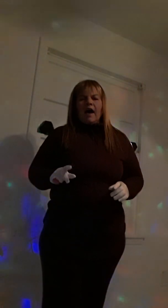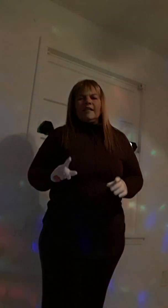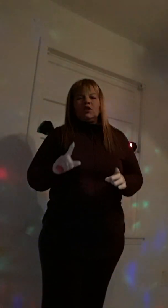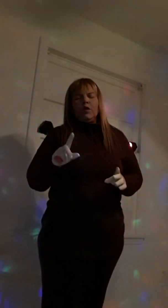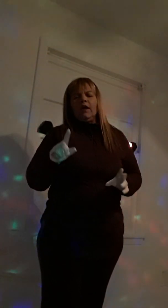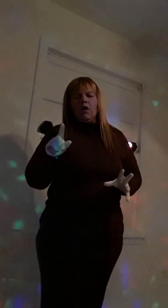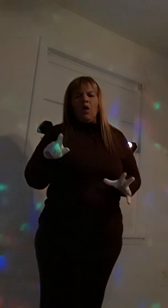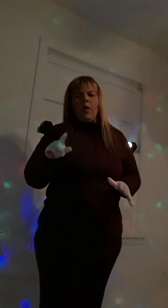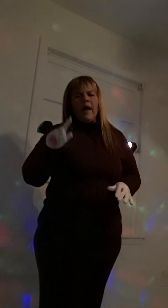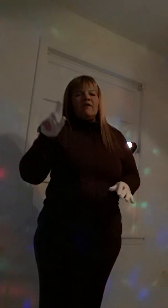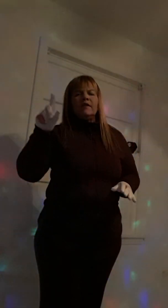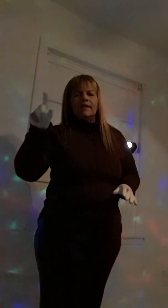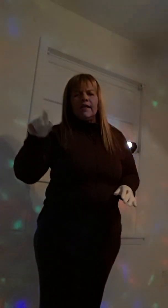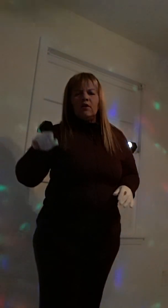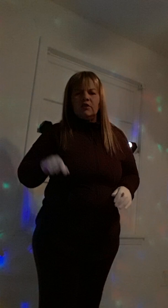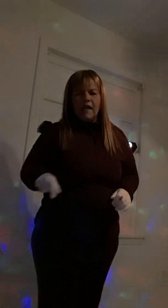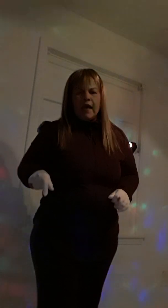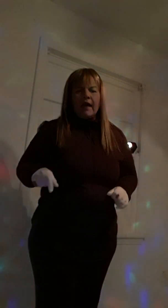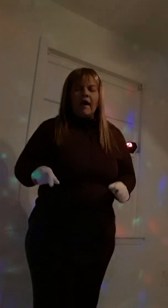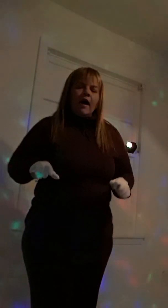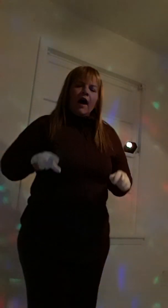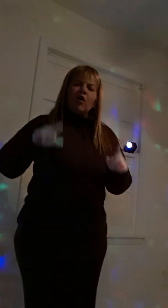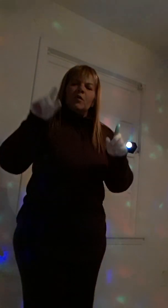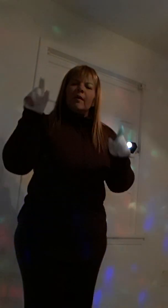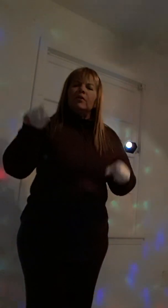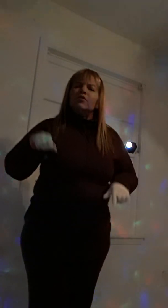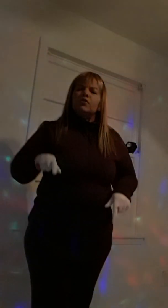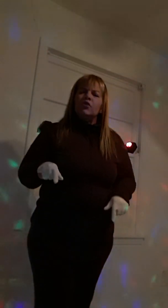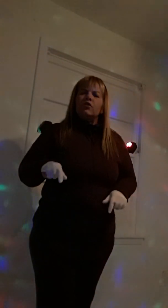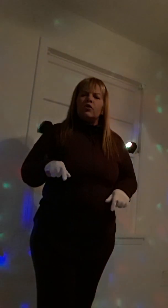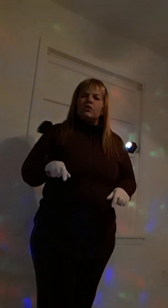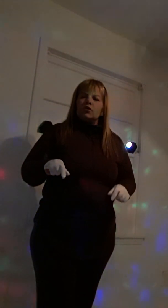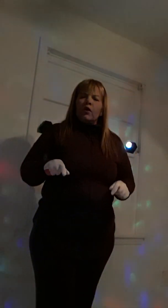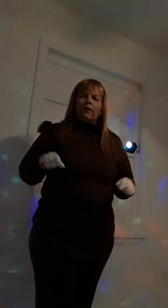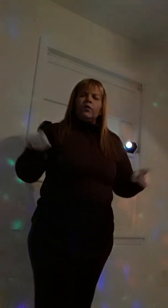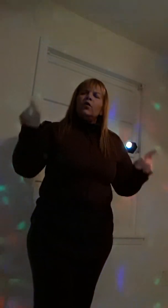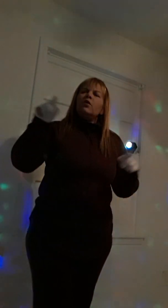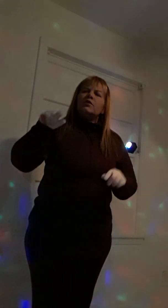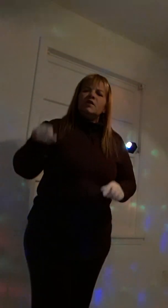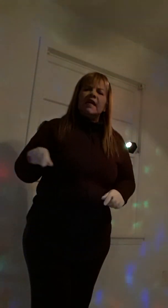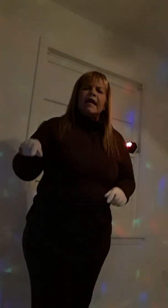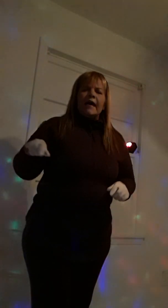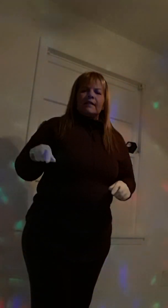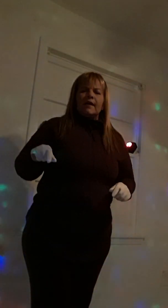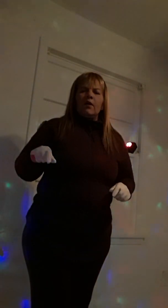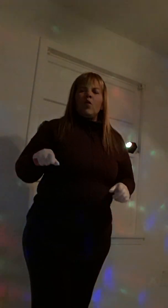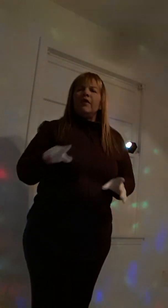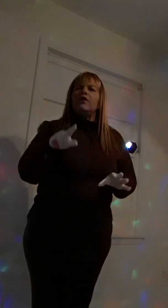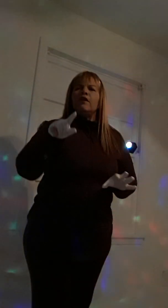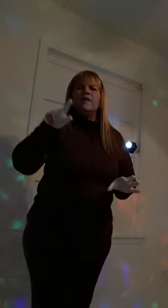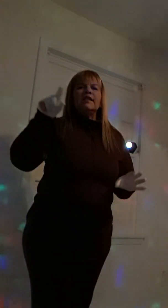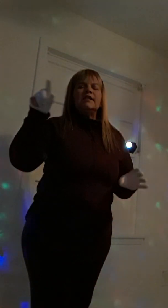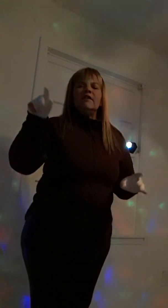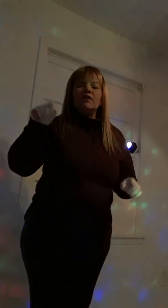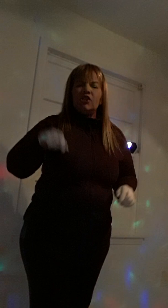As we go every single day, a como vamos nosotros todos los días, whether if it's a TV